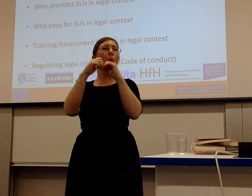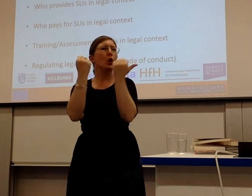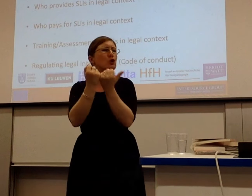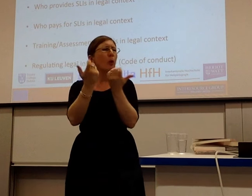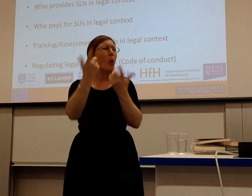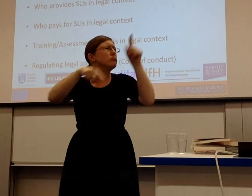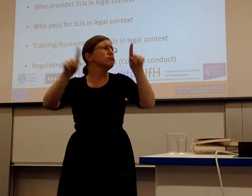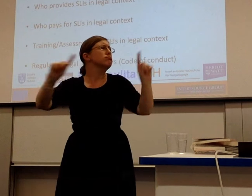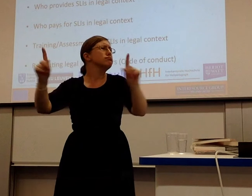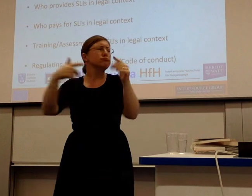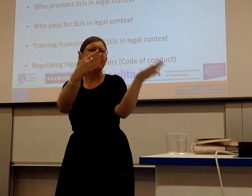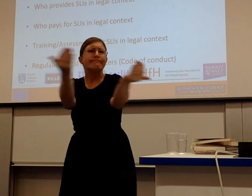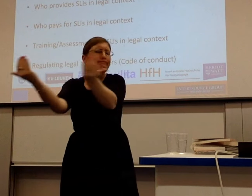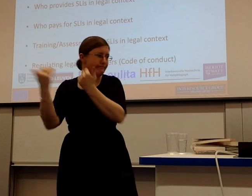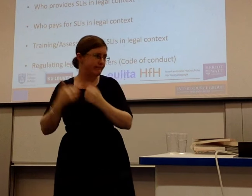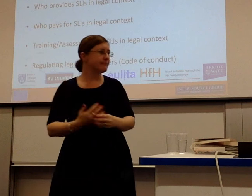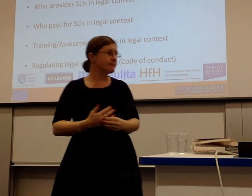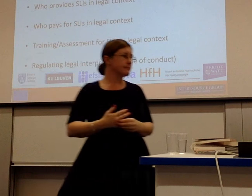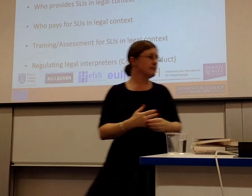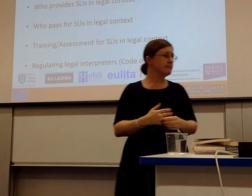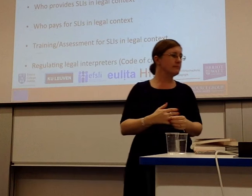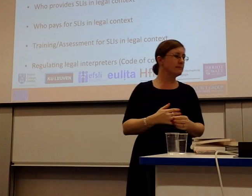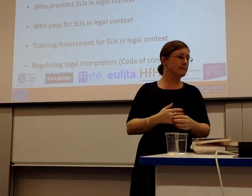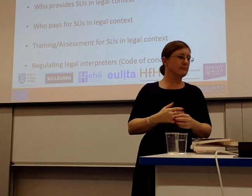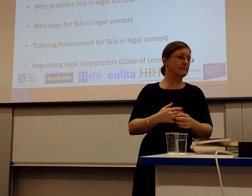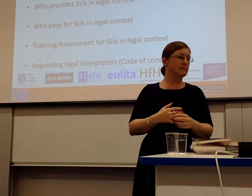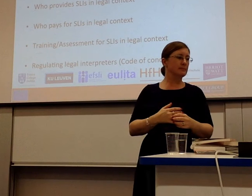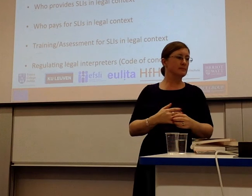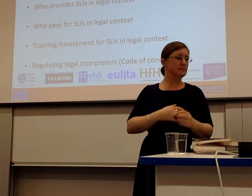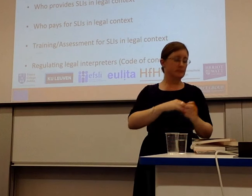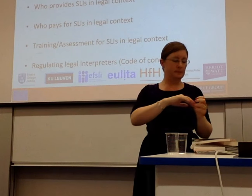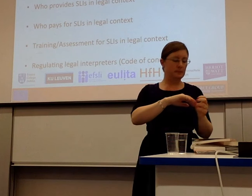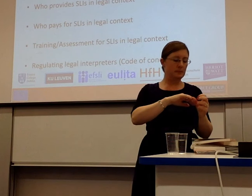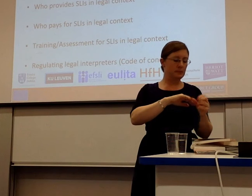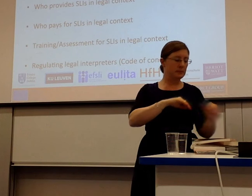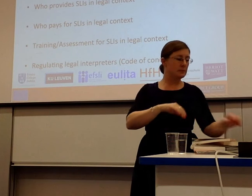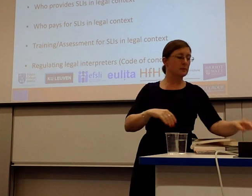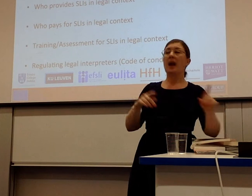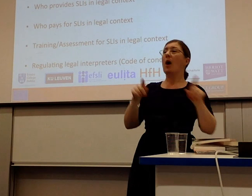one-off workshops, or the extent of training was available in different countries.